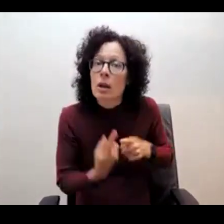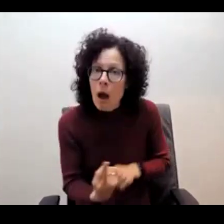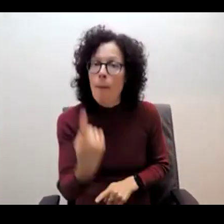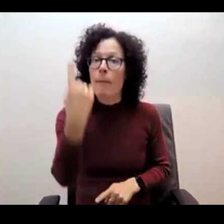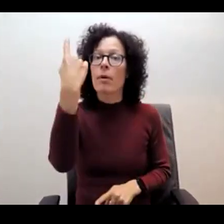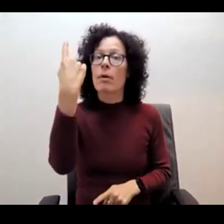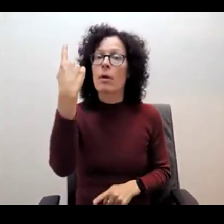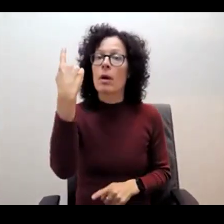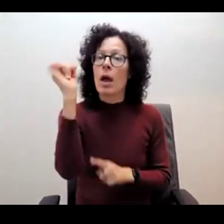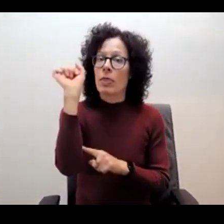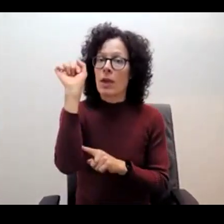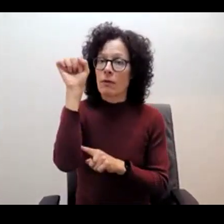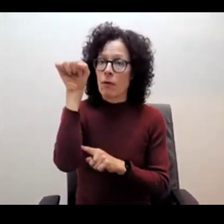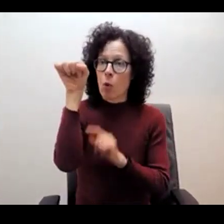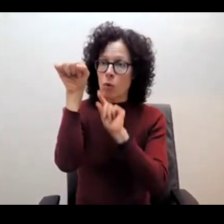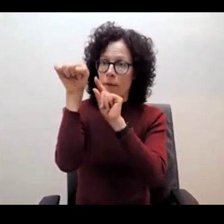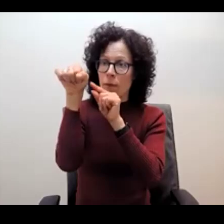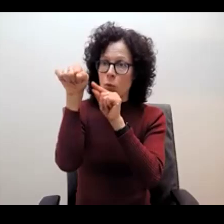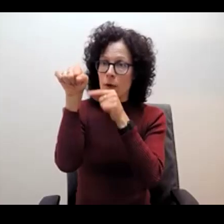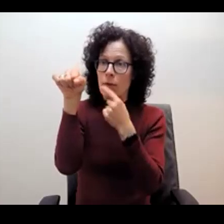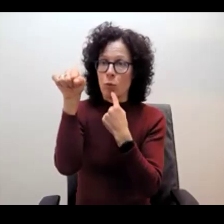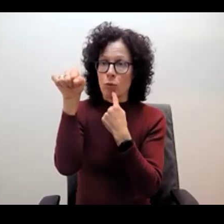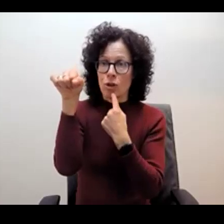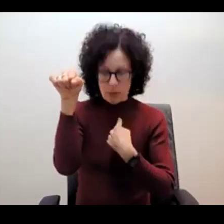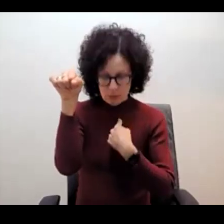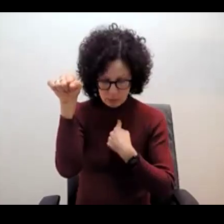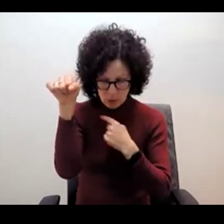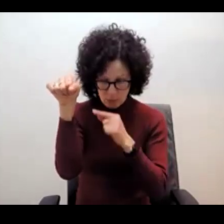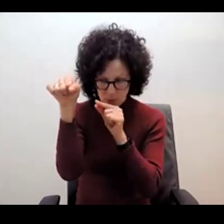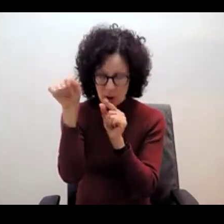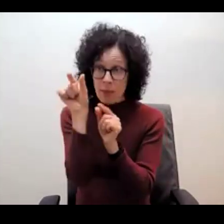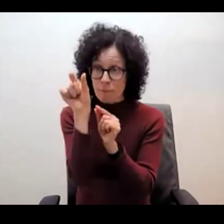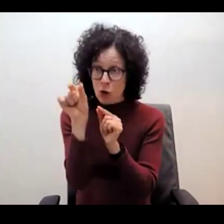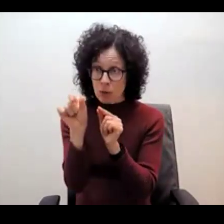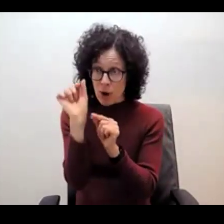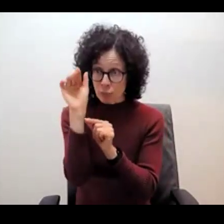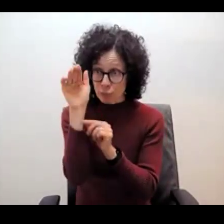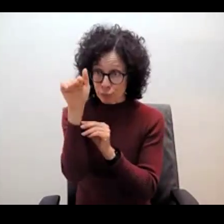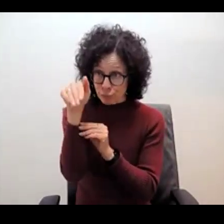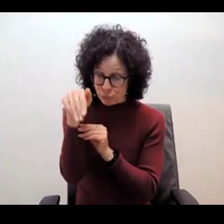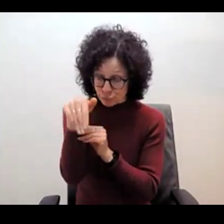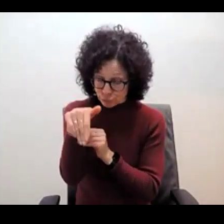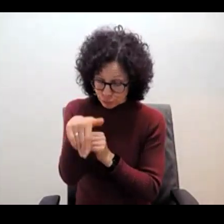And folding the chin to the chest. Rolling down.